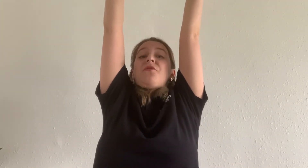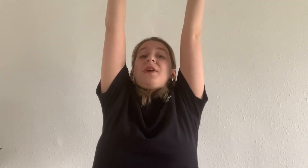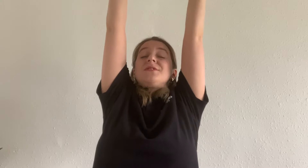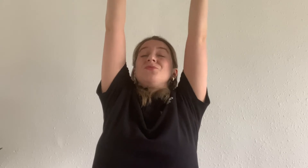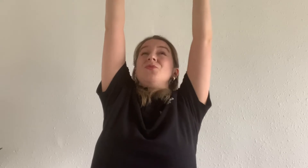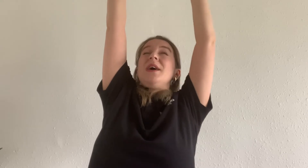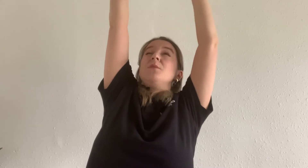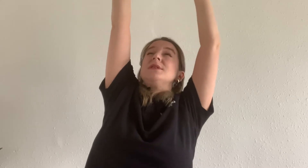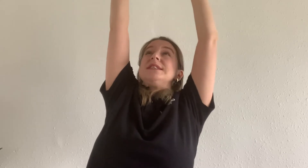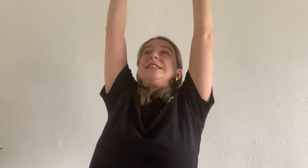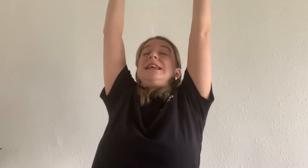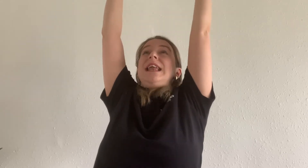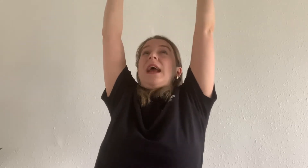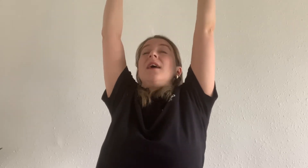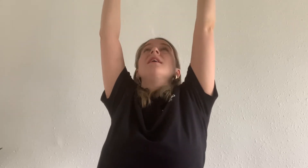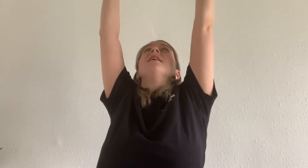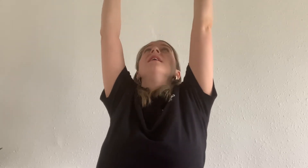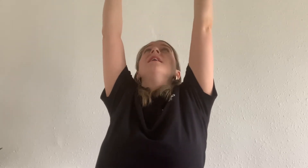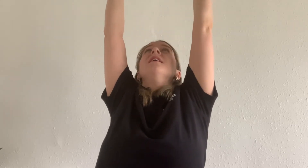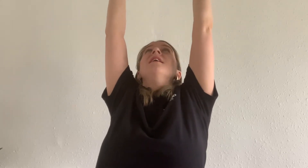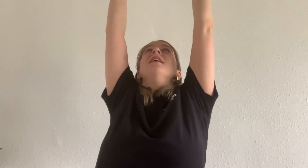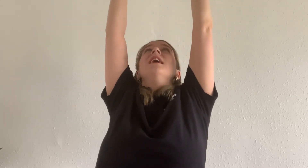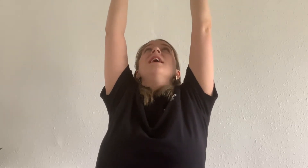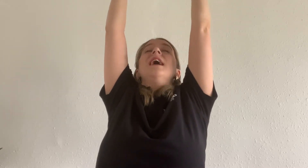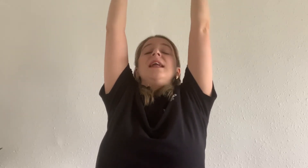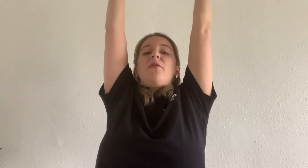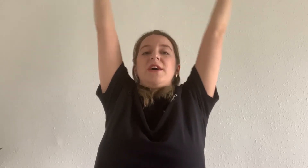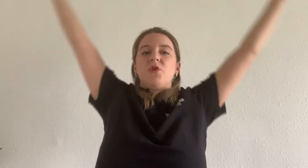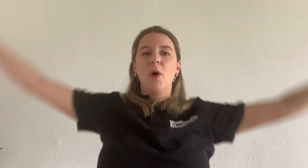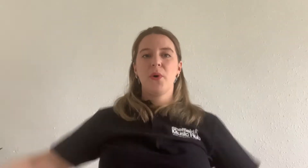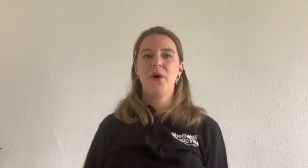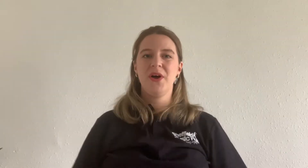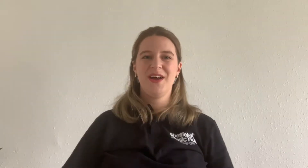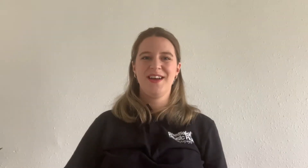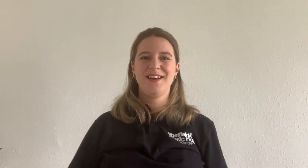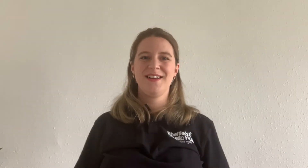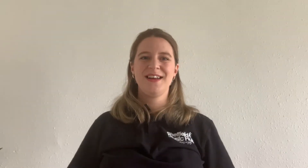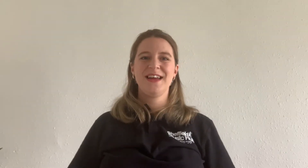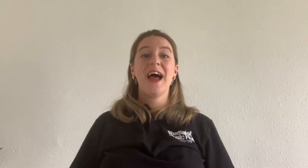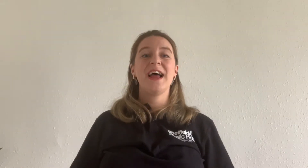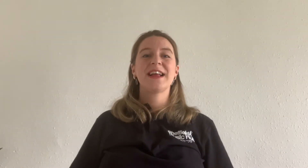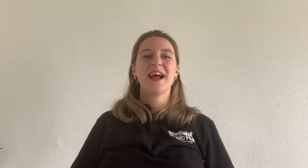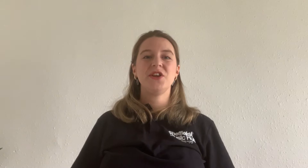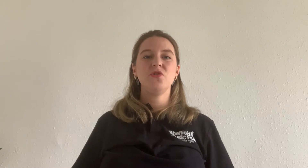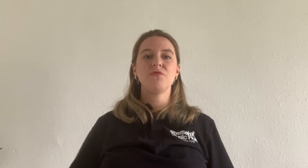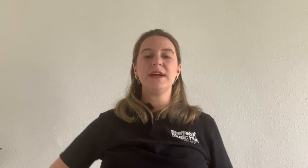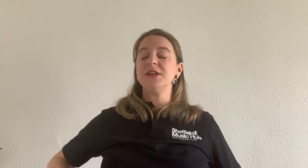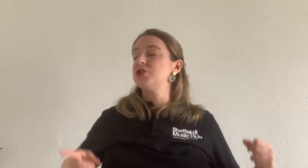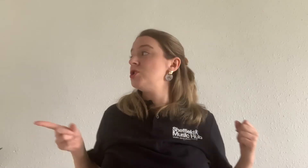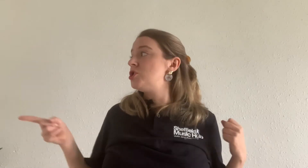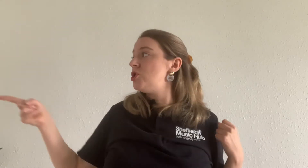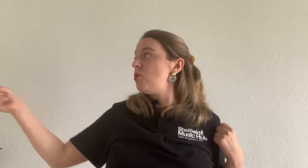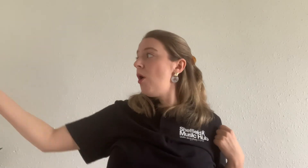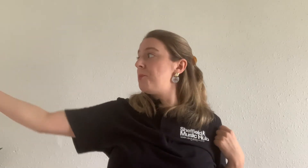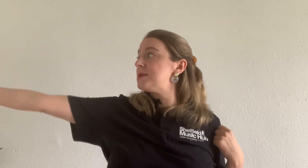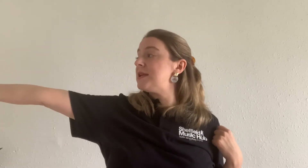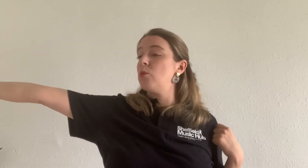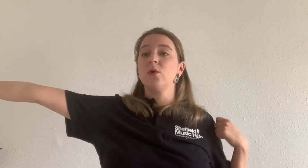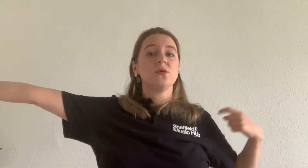fingers right up to the ceiling. And let all that drop. Can you reach the two opposite walls